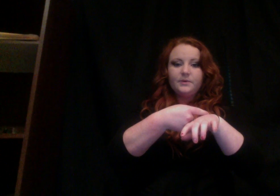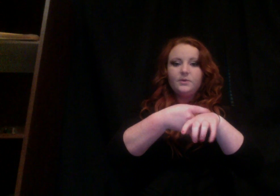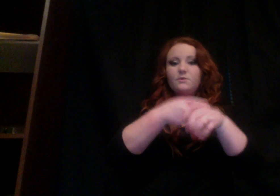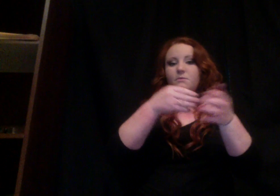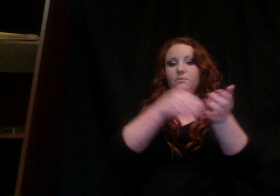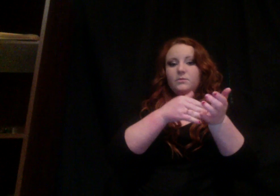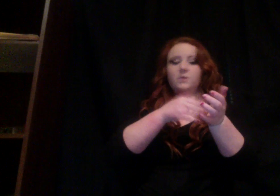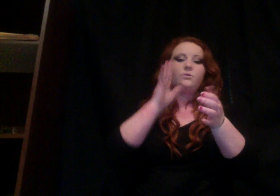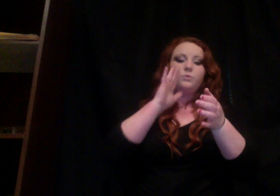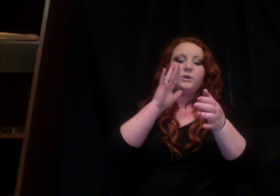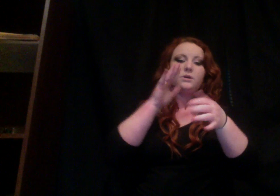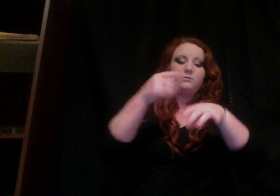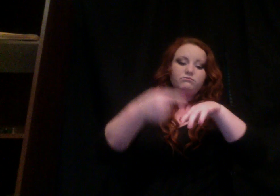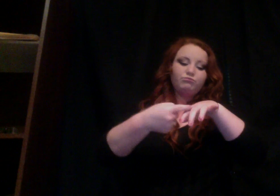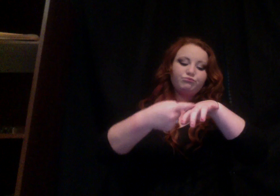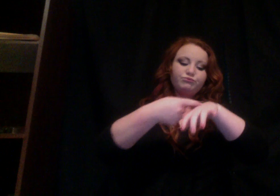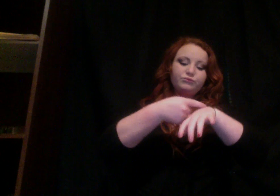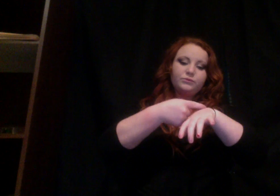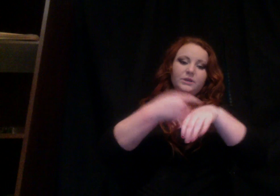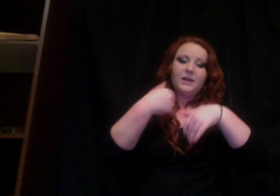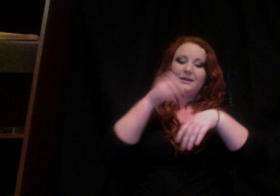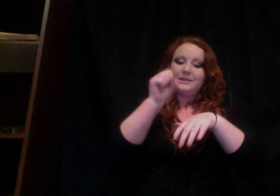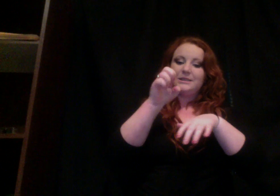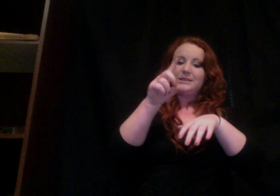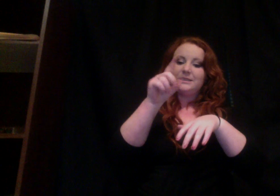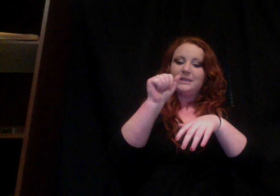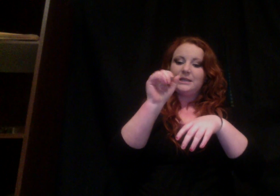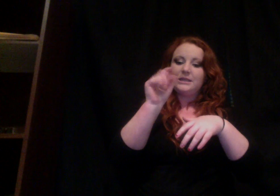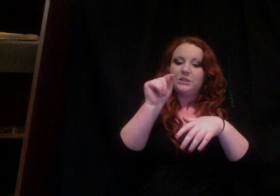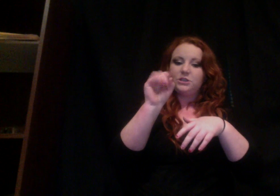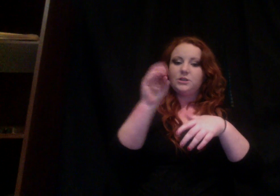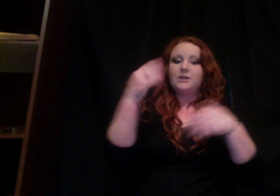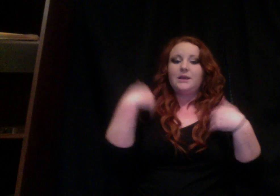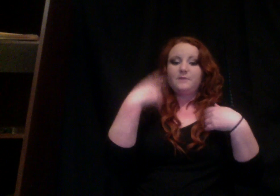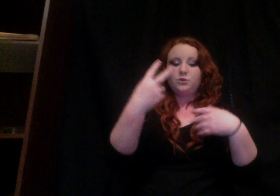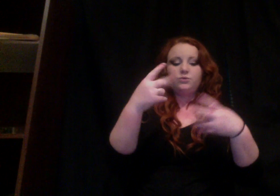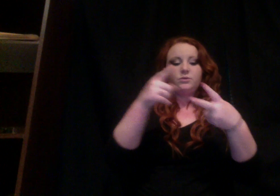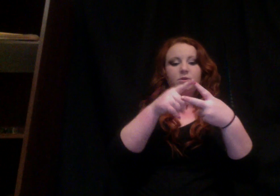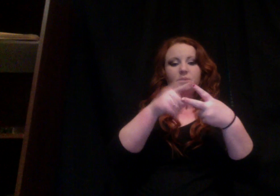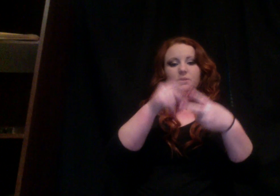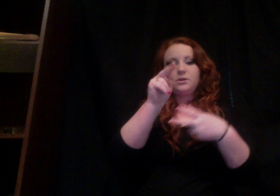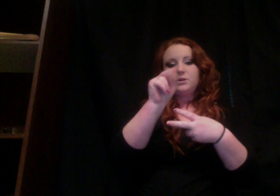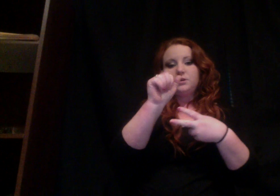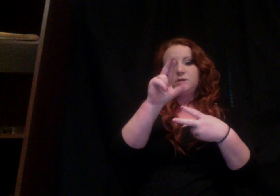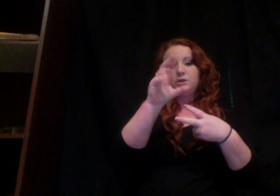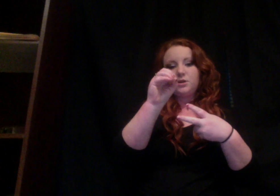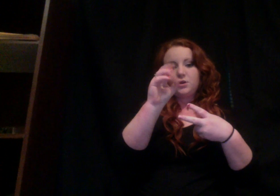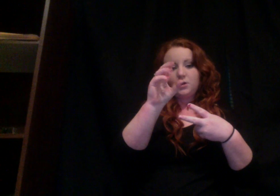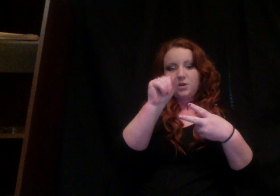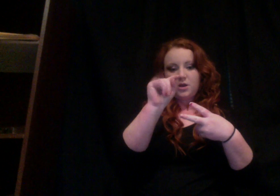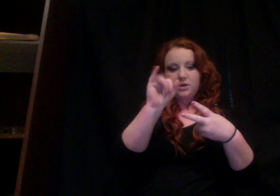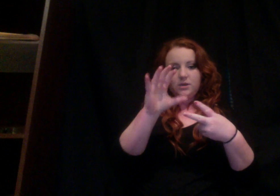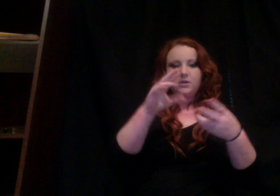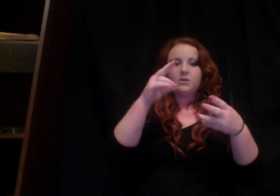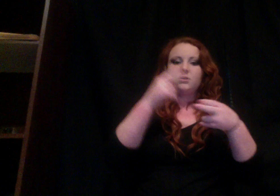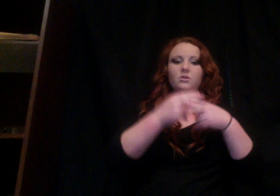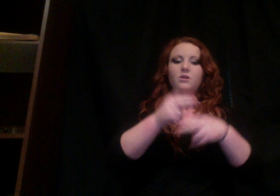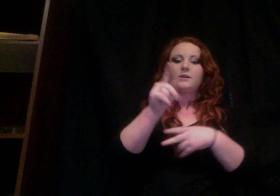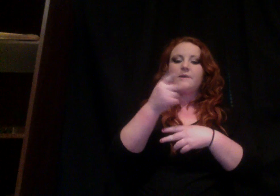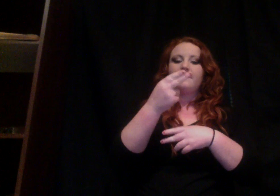You'll receive two types of sedation for this exam. One of them is a narcotic. The narcotic is called fentanyl. It's a